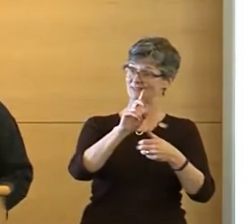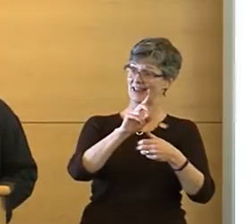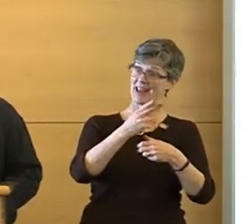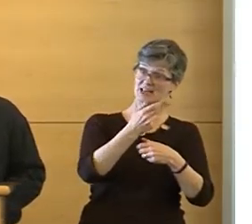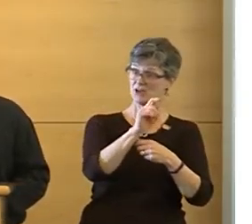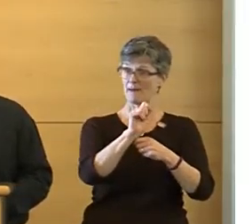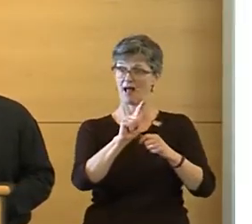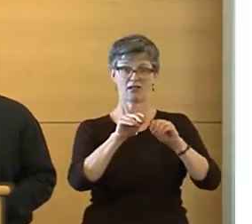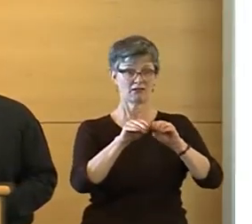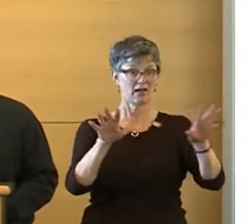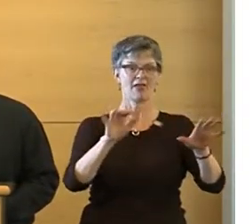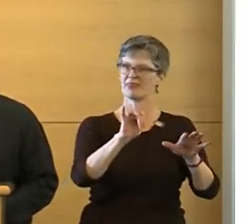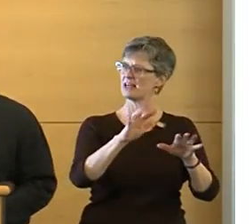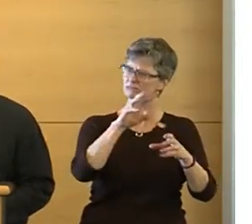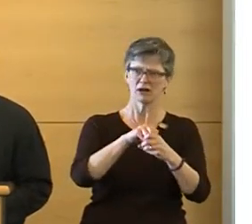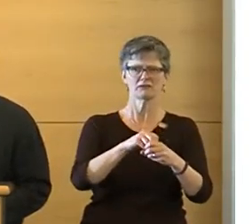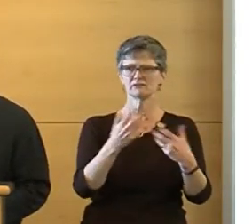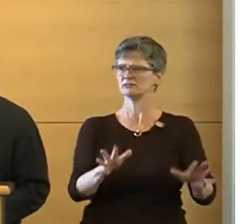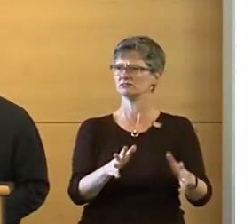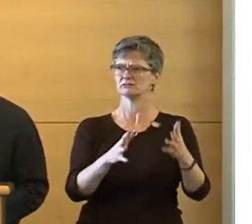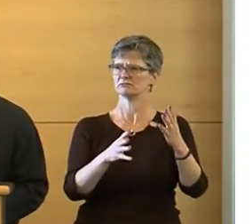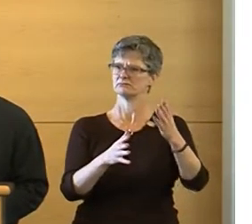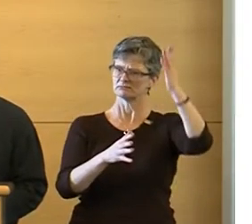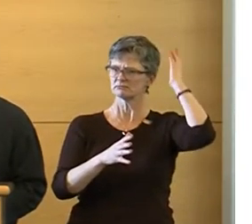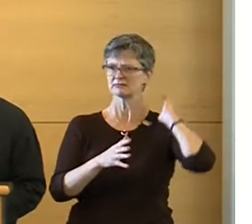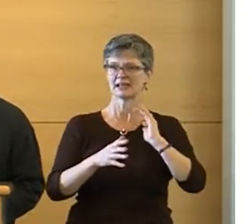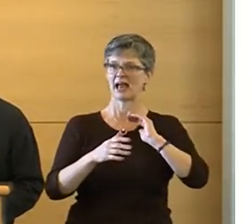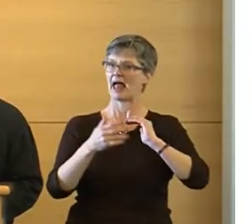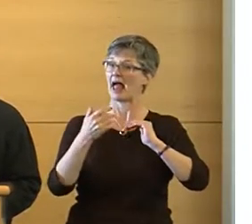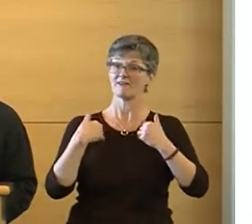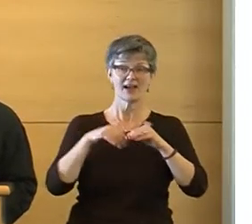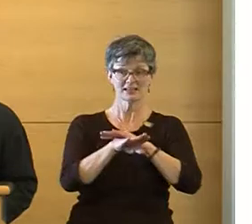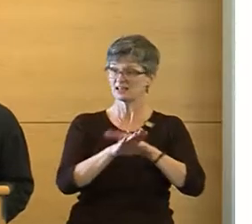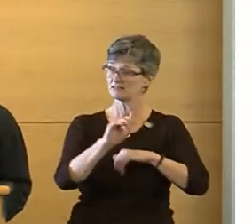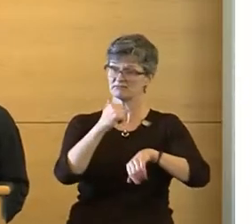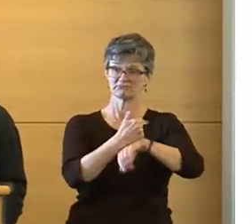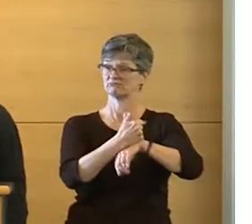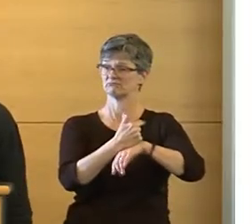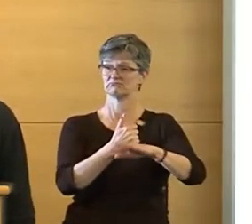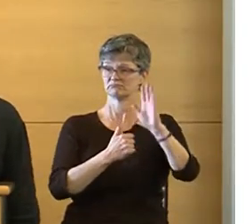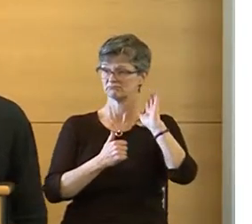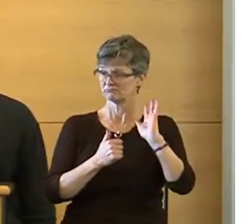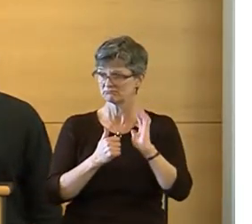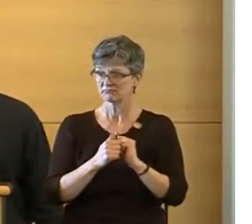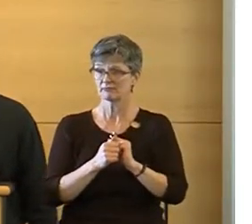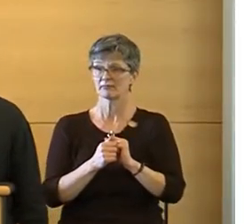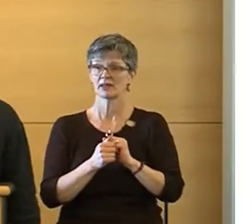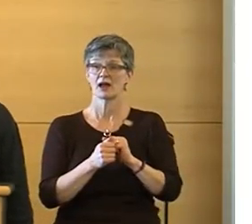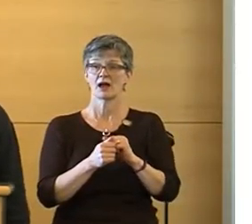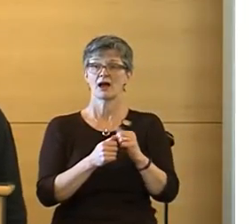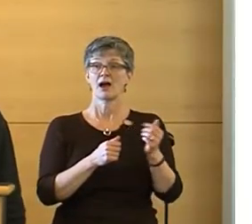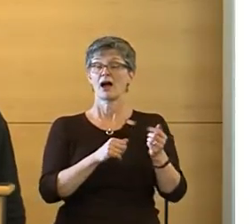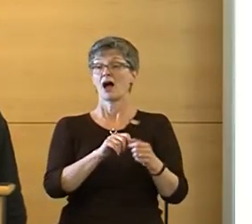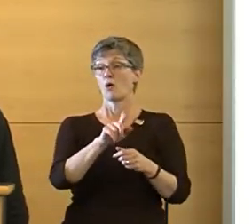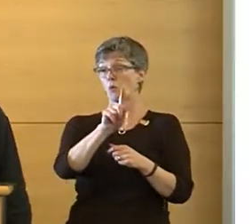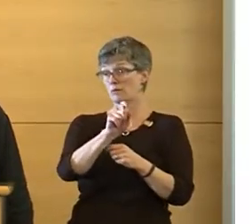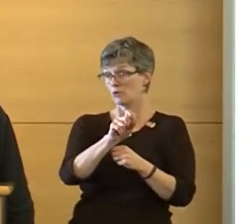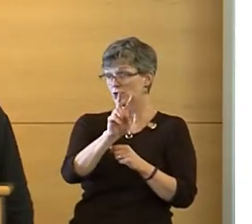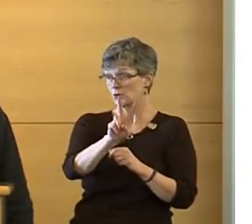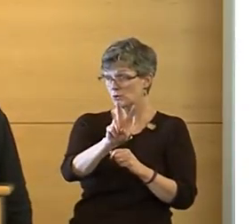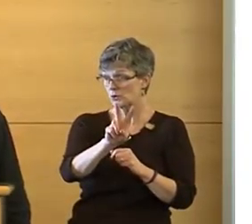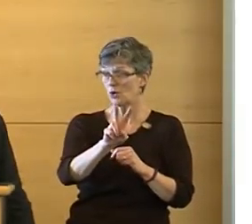the relationships between all the parts and can understand the outline and the structure of the page. And so this was built in from the